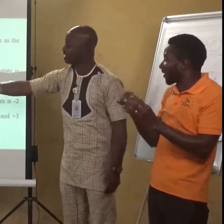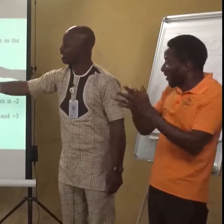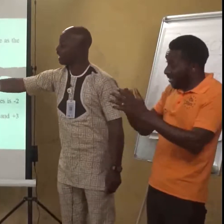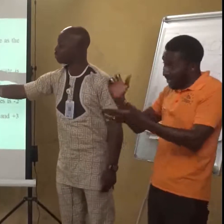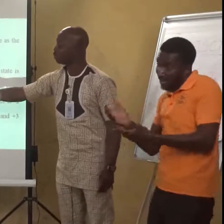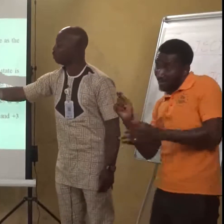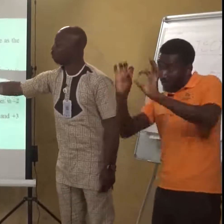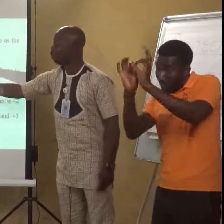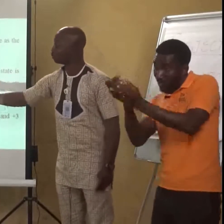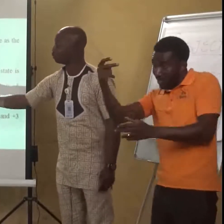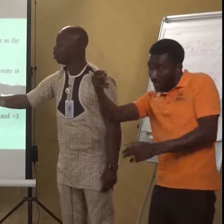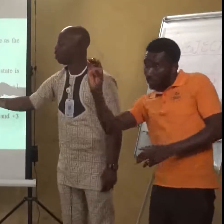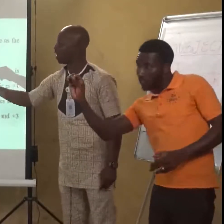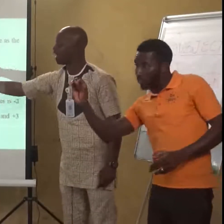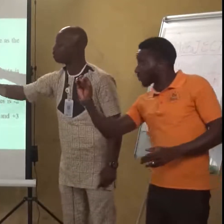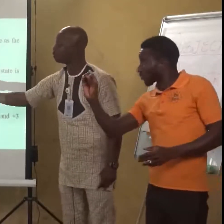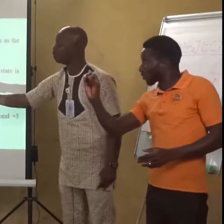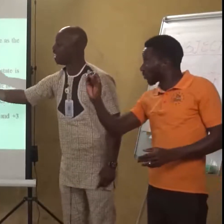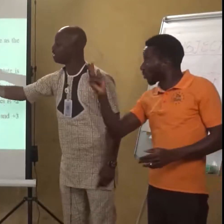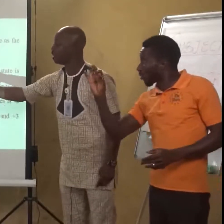see it H2O2 or